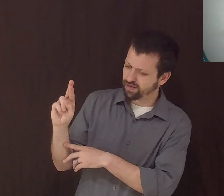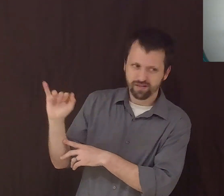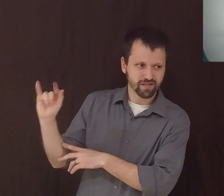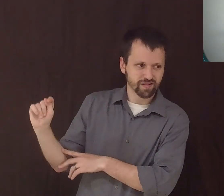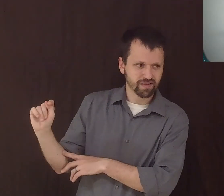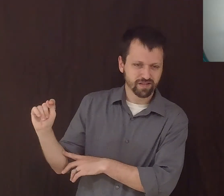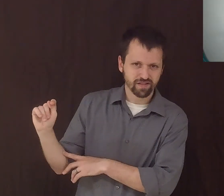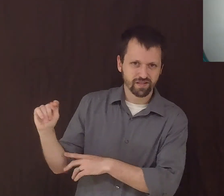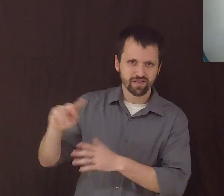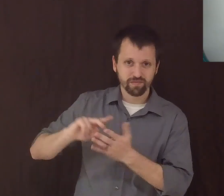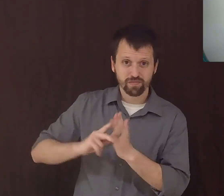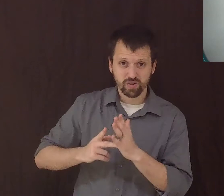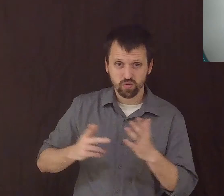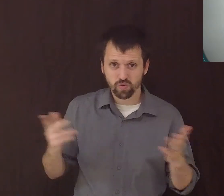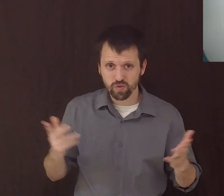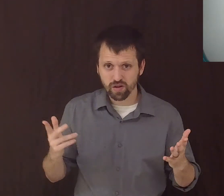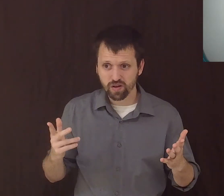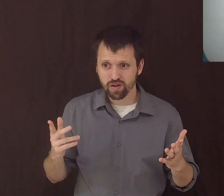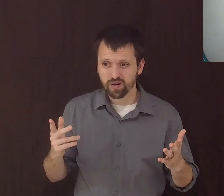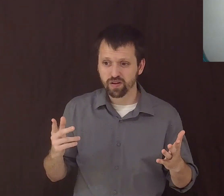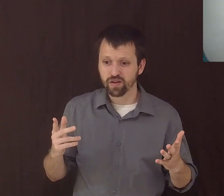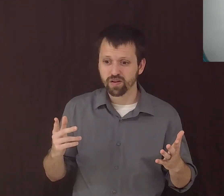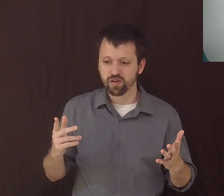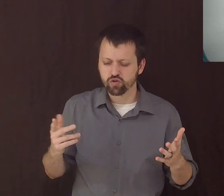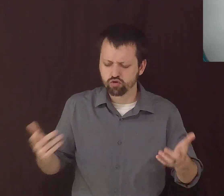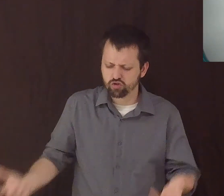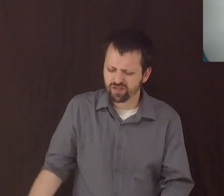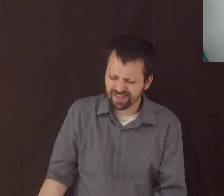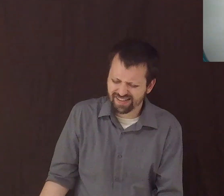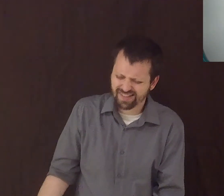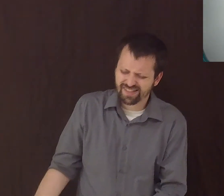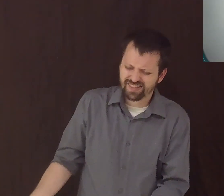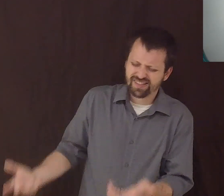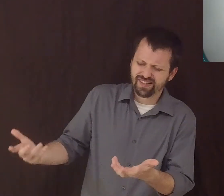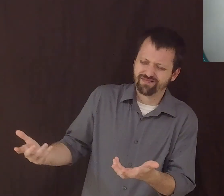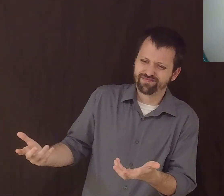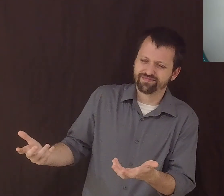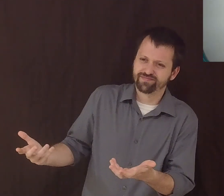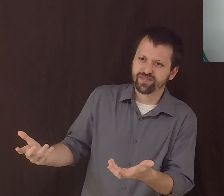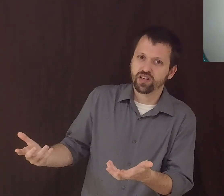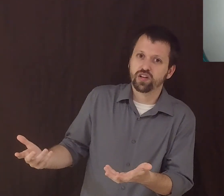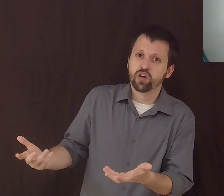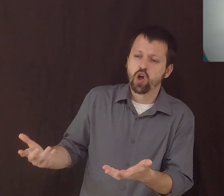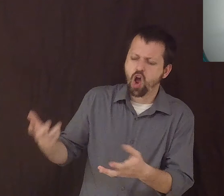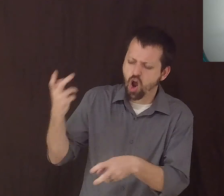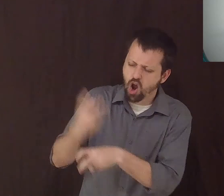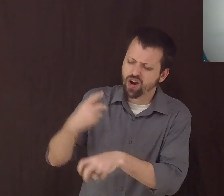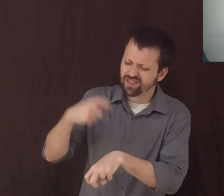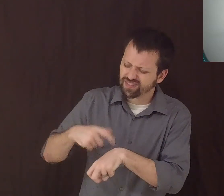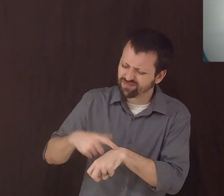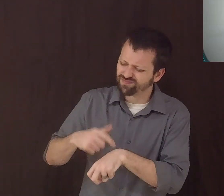it, it means literally to bear from underneath, to undergo